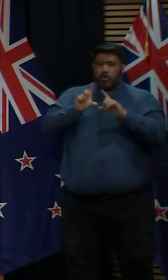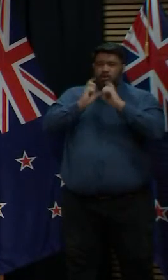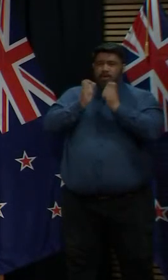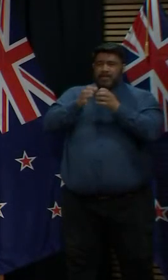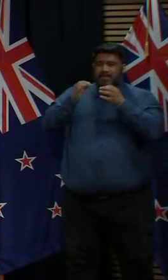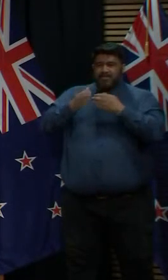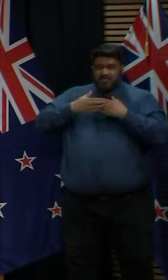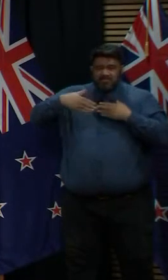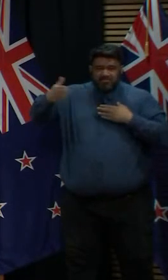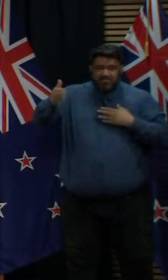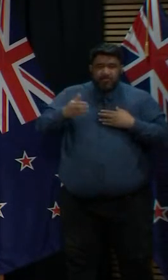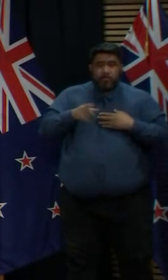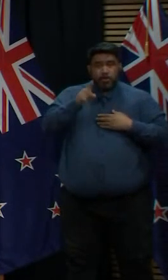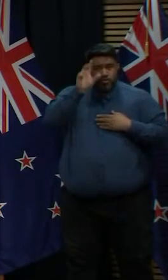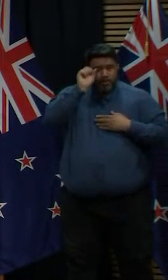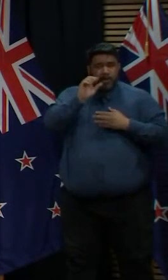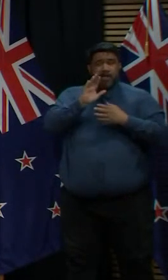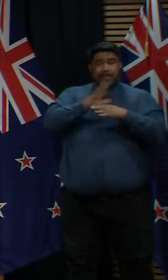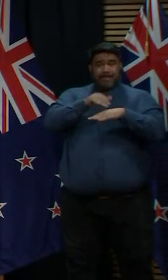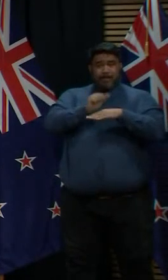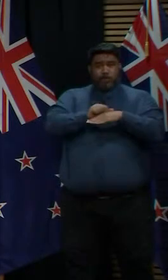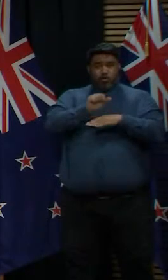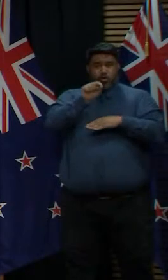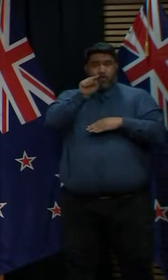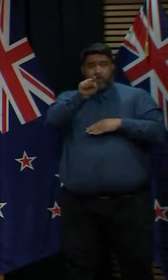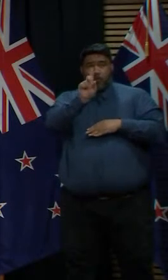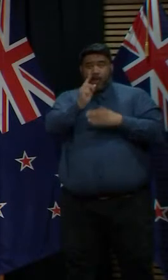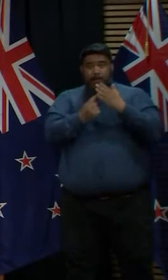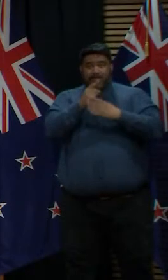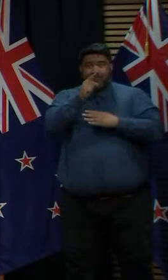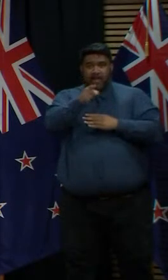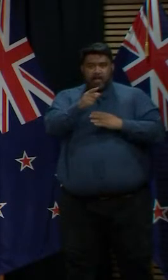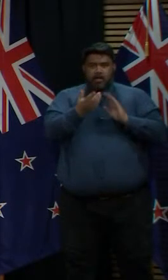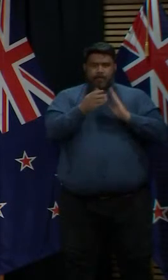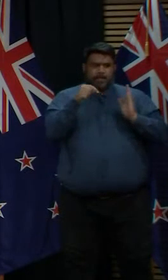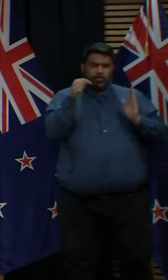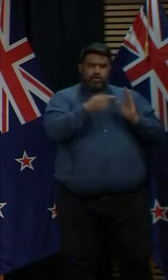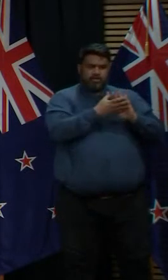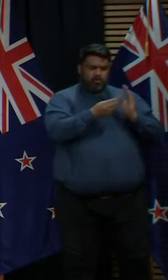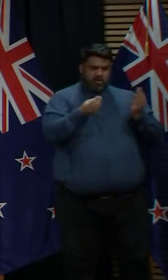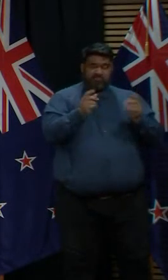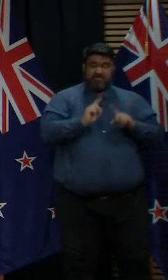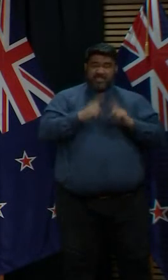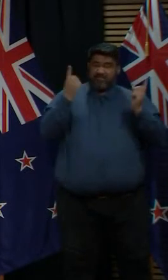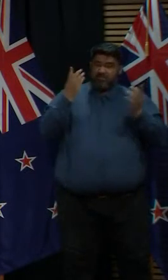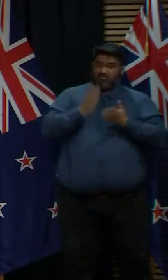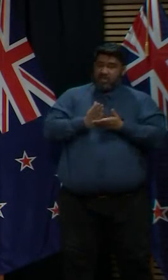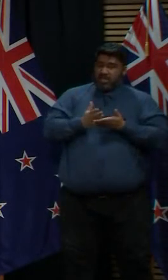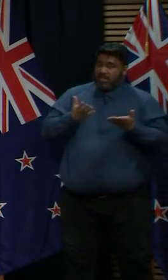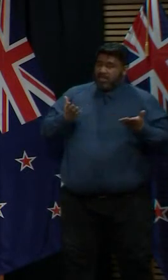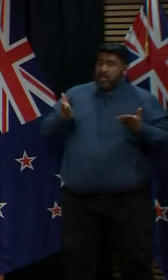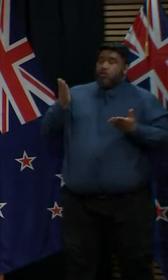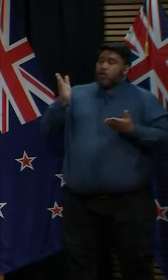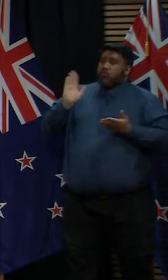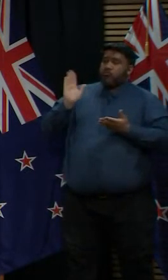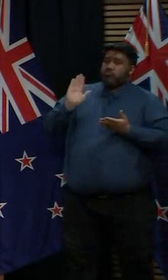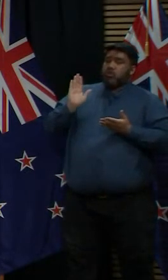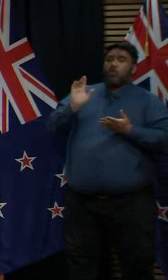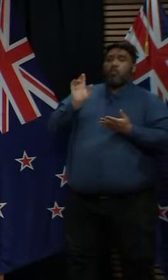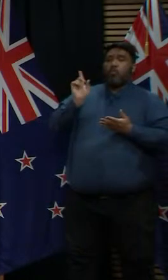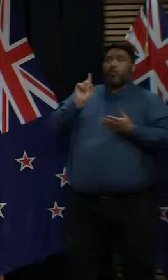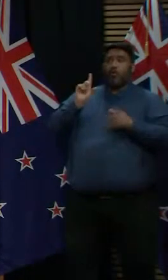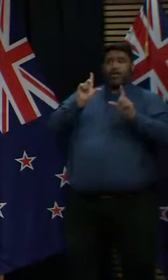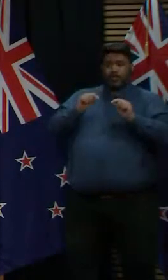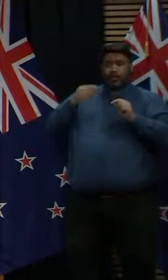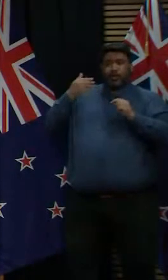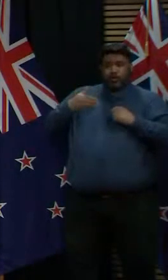Singapore, which has quite different results than what this modelling actually Yeah, absolutely. So actually what we're doing here is no different to what we've done all the way